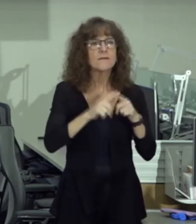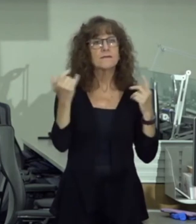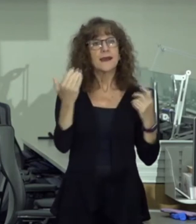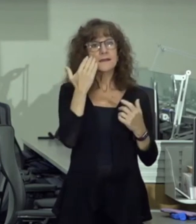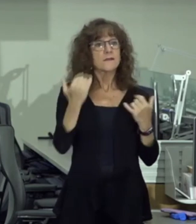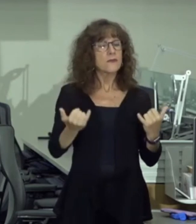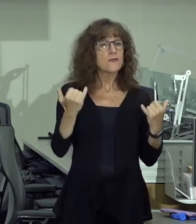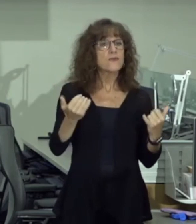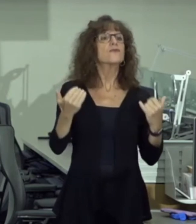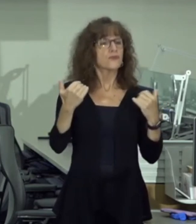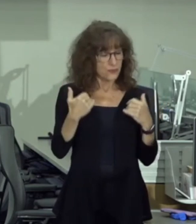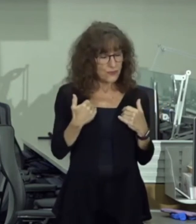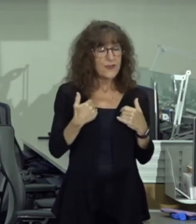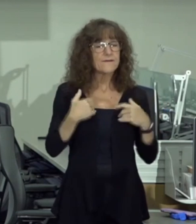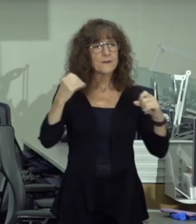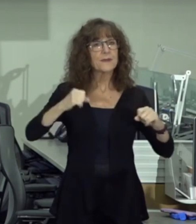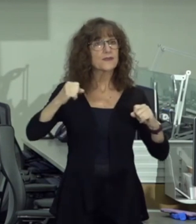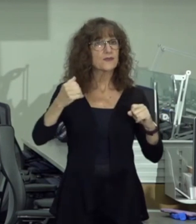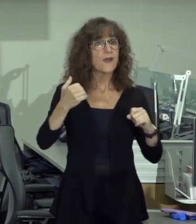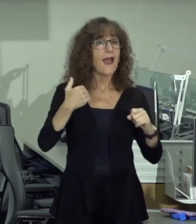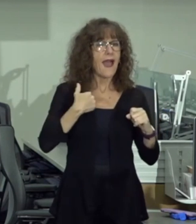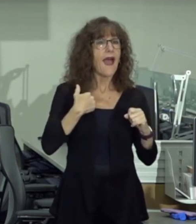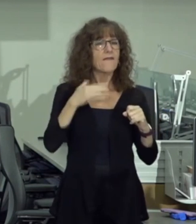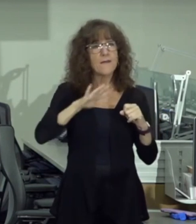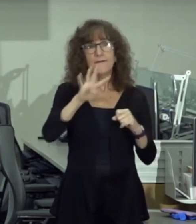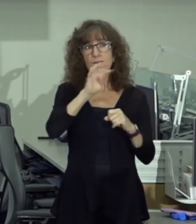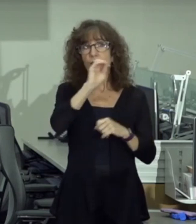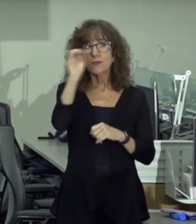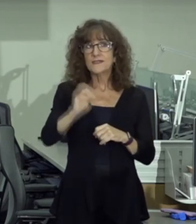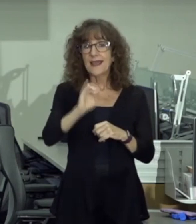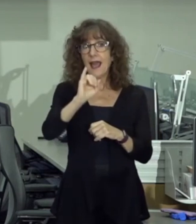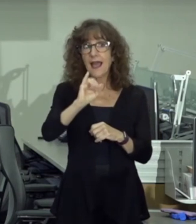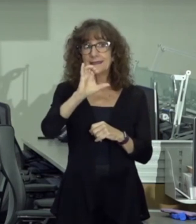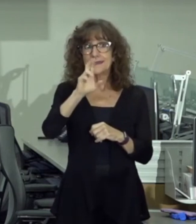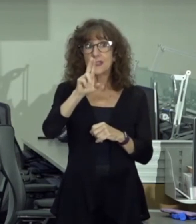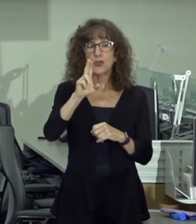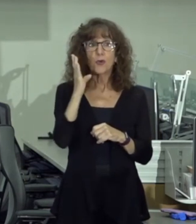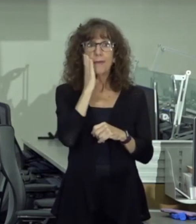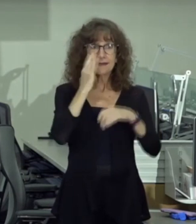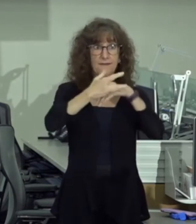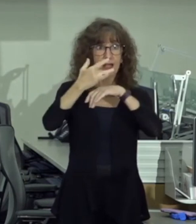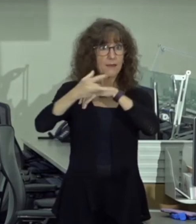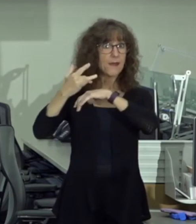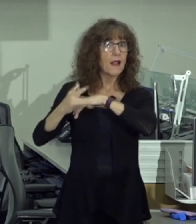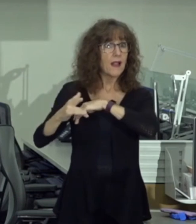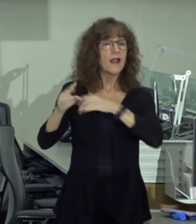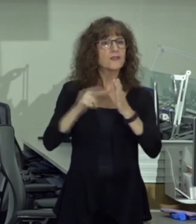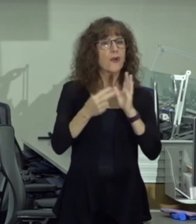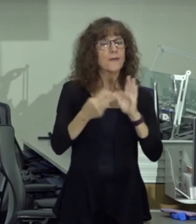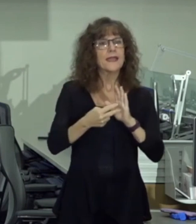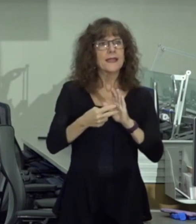that we now have the ability to have free about 40% of our ICU bed space. Means utilization in